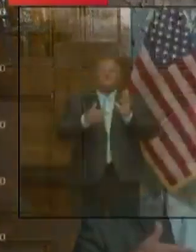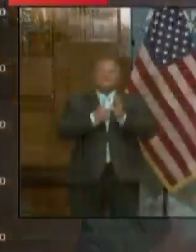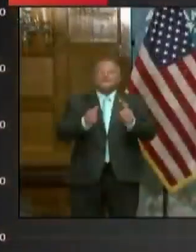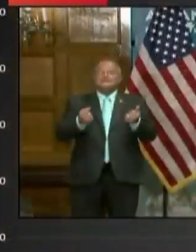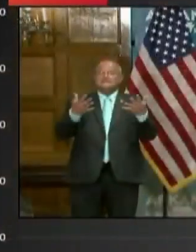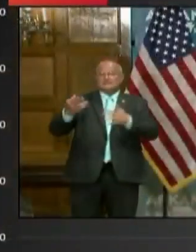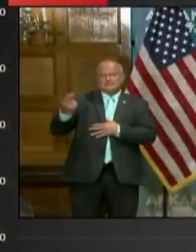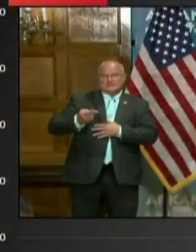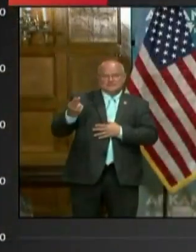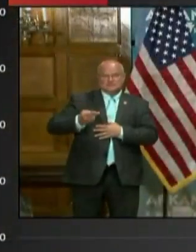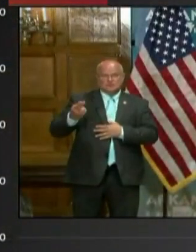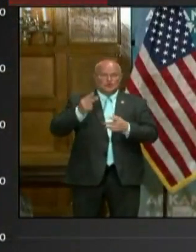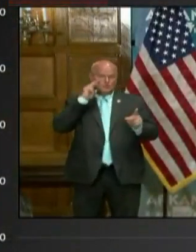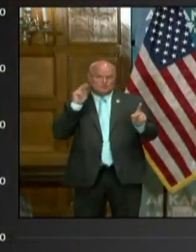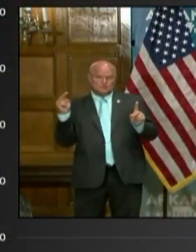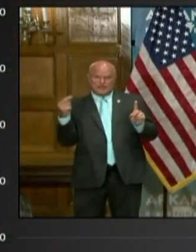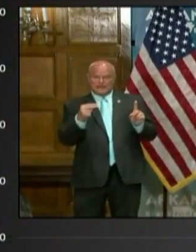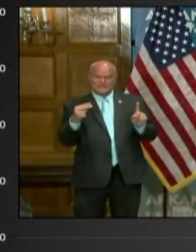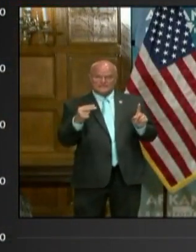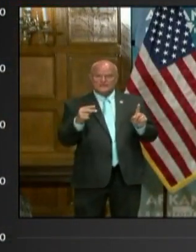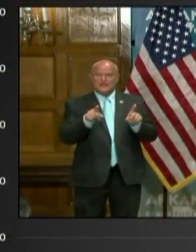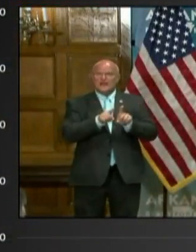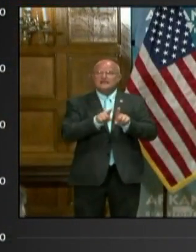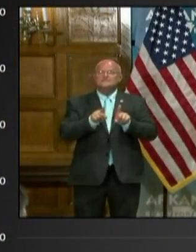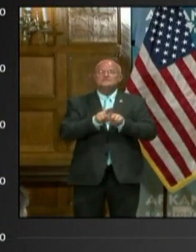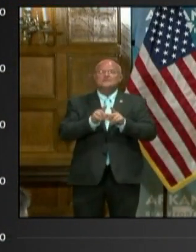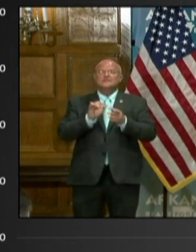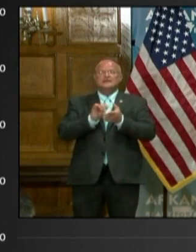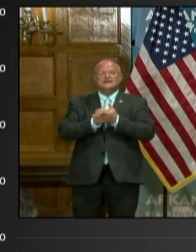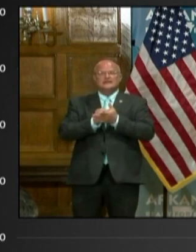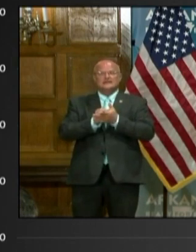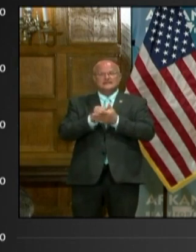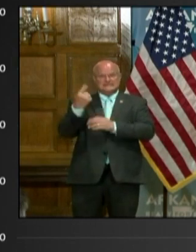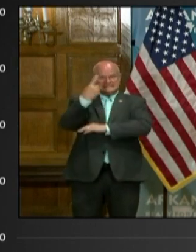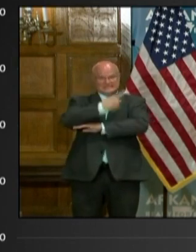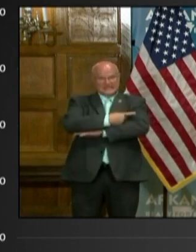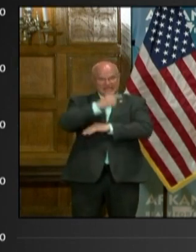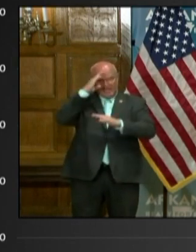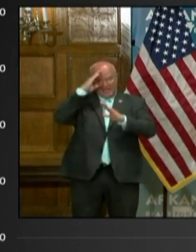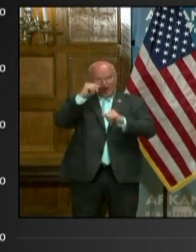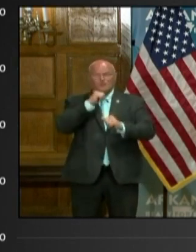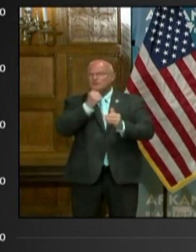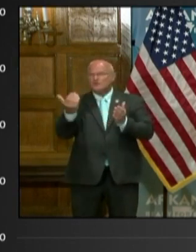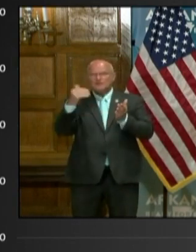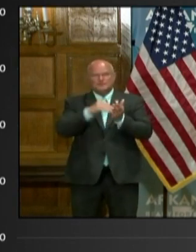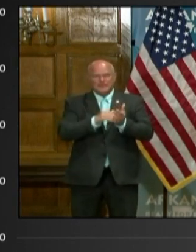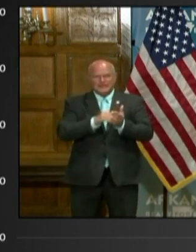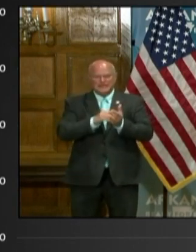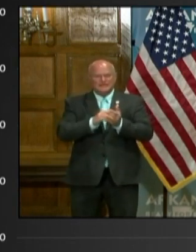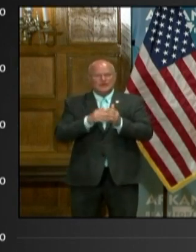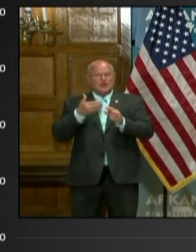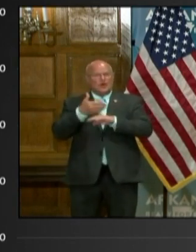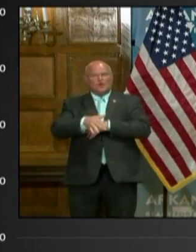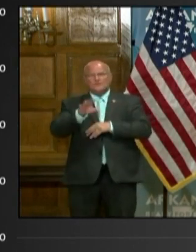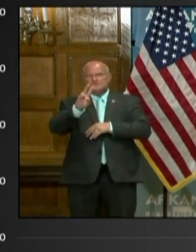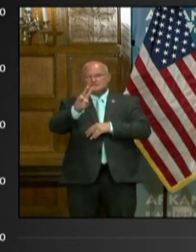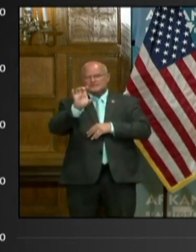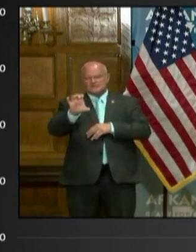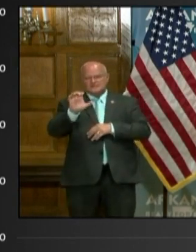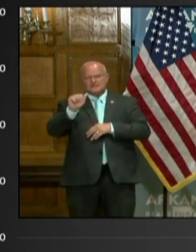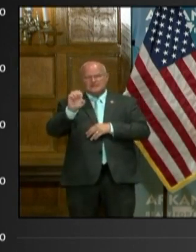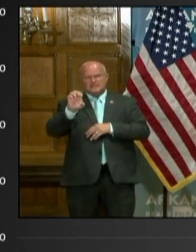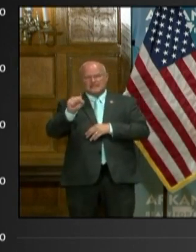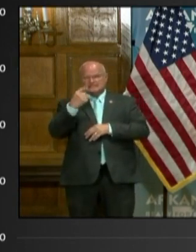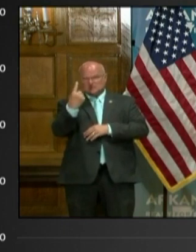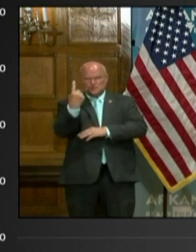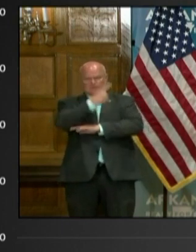gives you the historical perspective as to the day that I hope we don't repeat, which was over 700 cases coming in